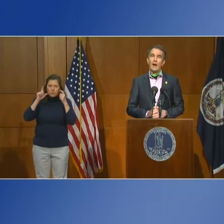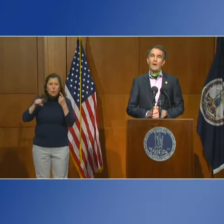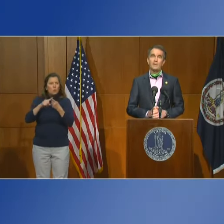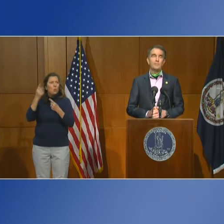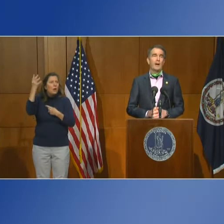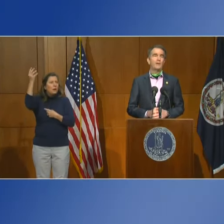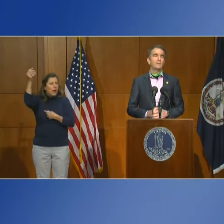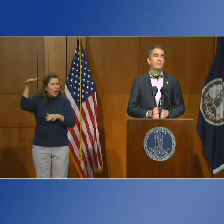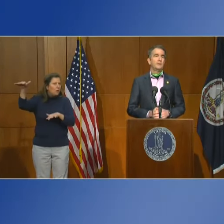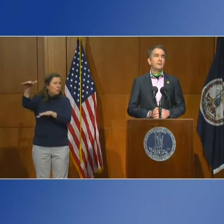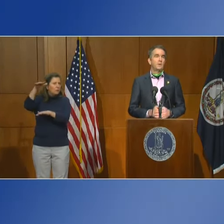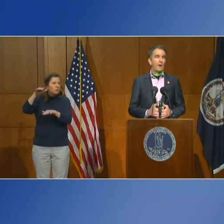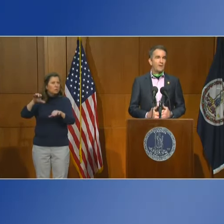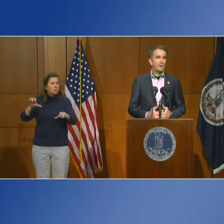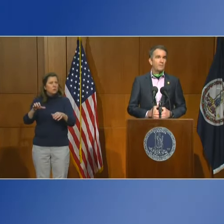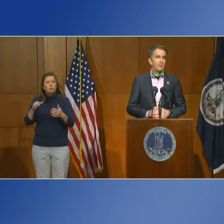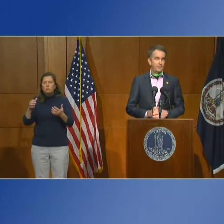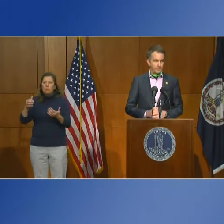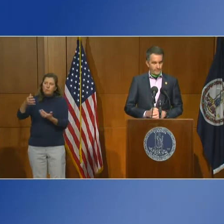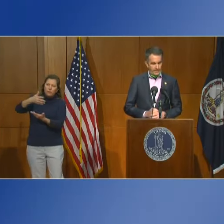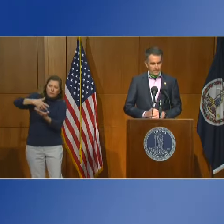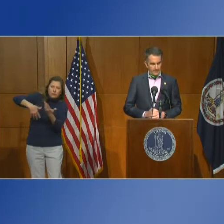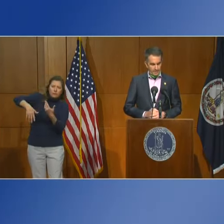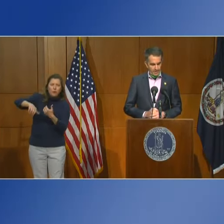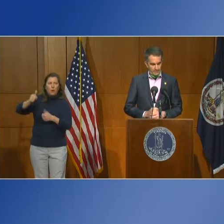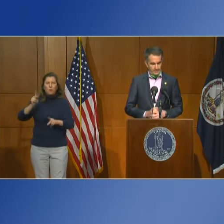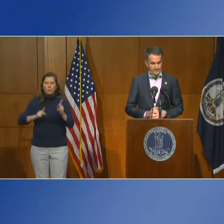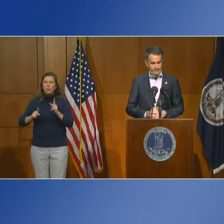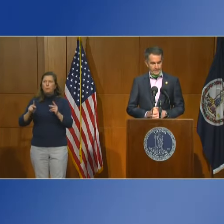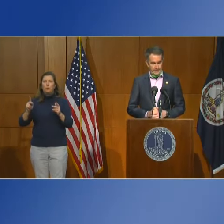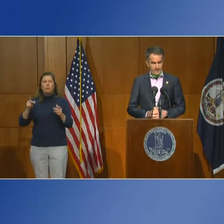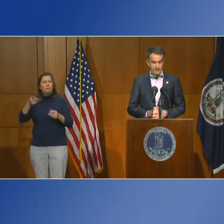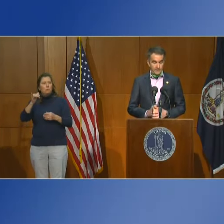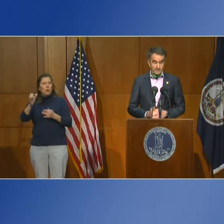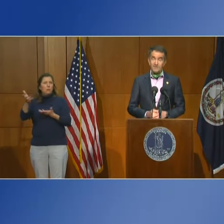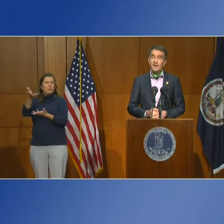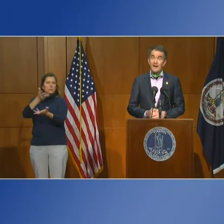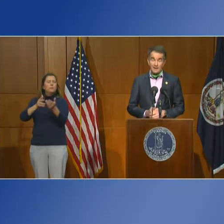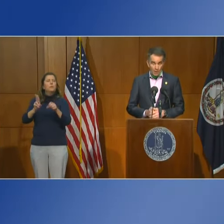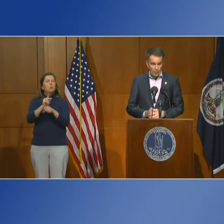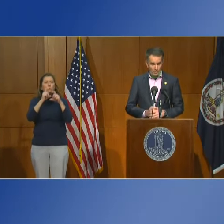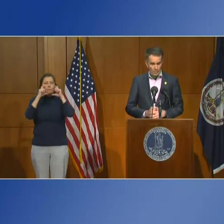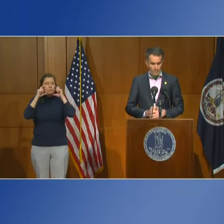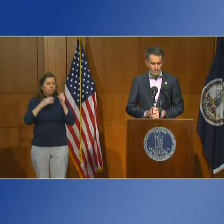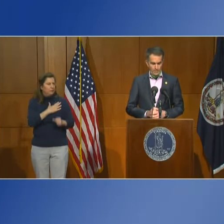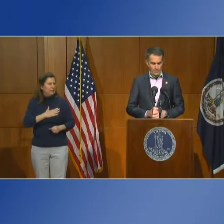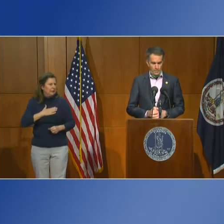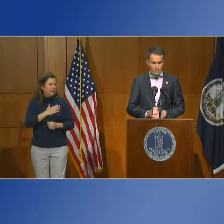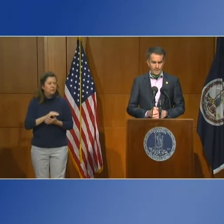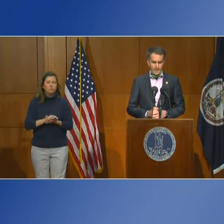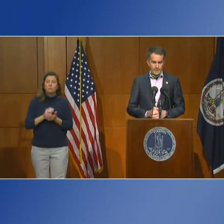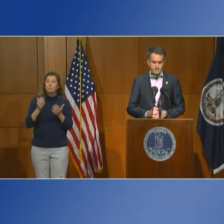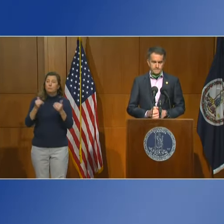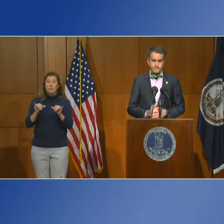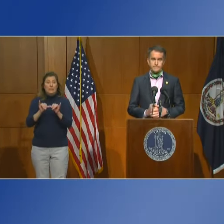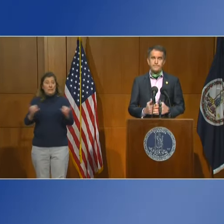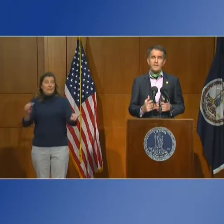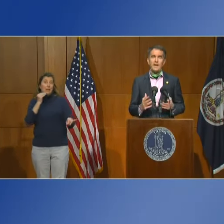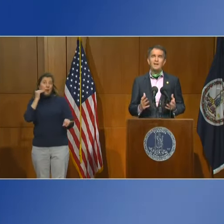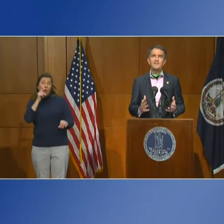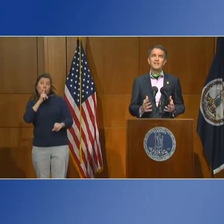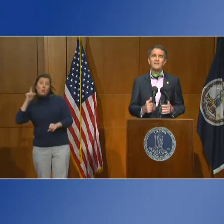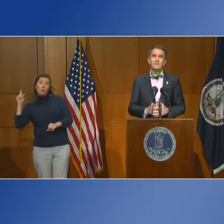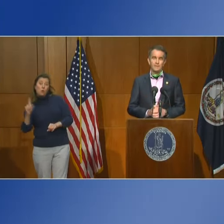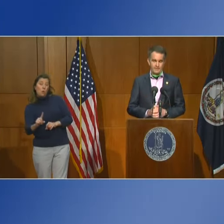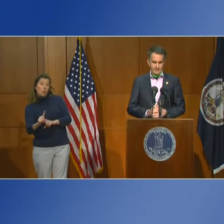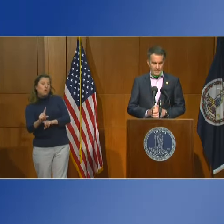when they are out and about around other people in the public. The stay-at-home order will become